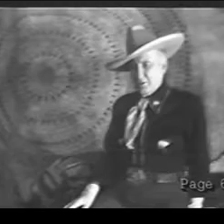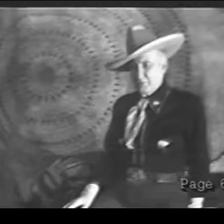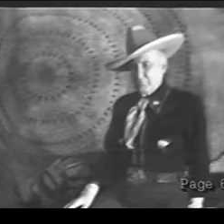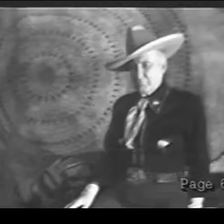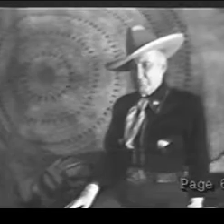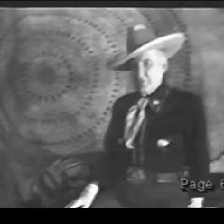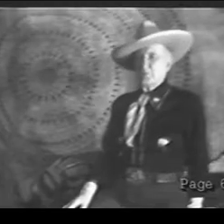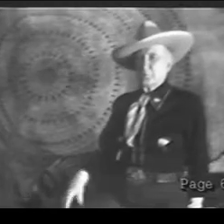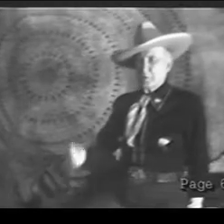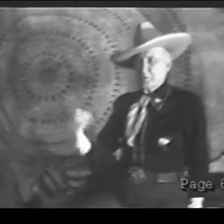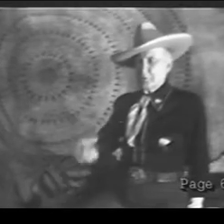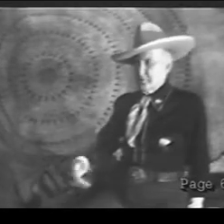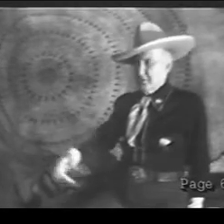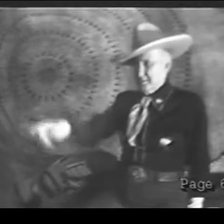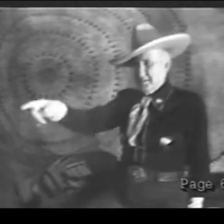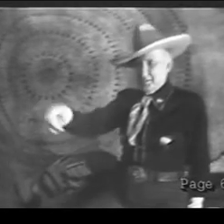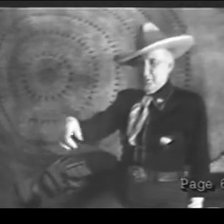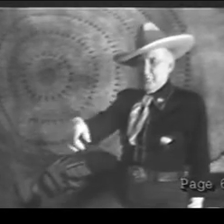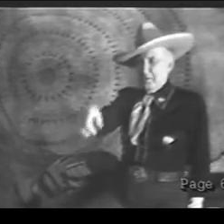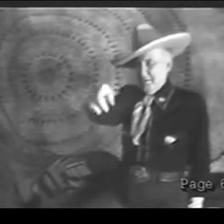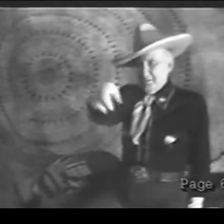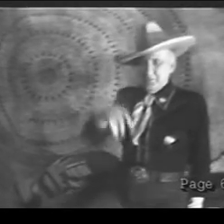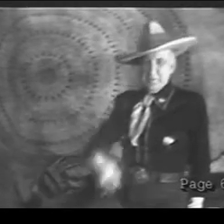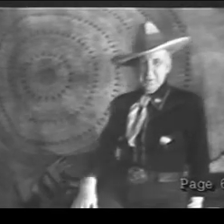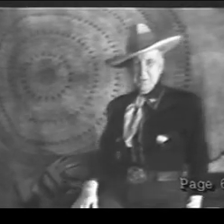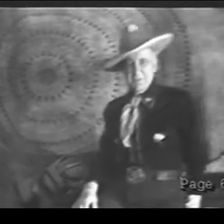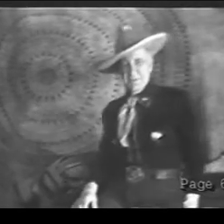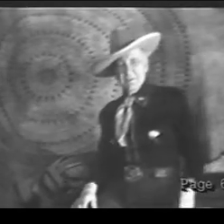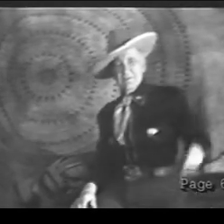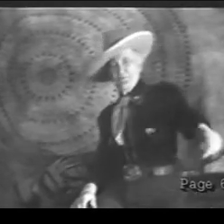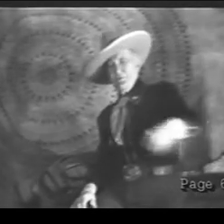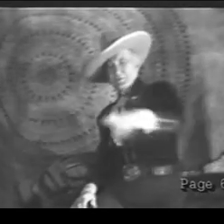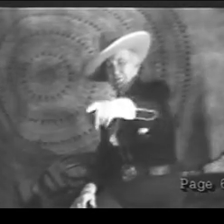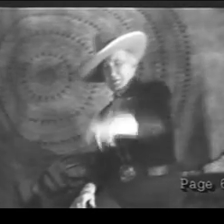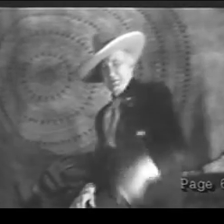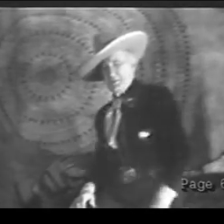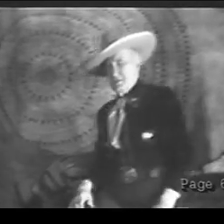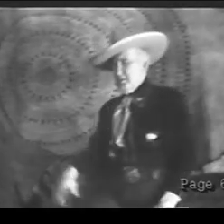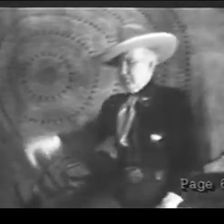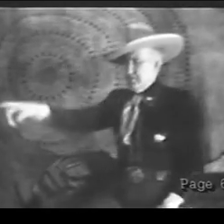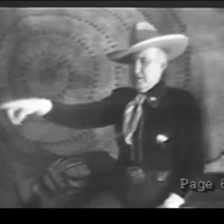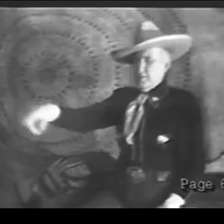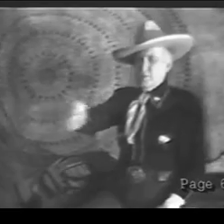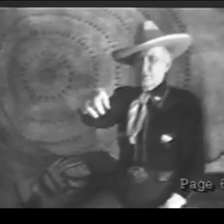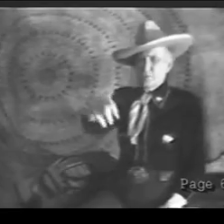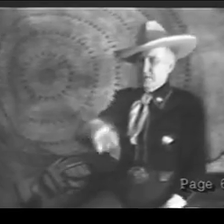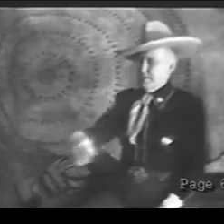well, let's see what we can do. So I said, Linda, you get in over there. Julia, you sit in beside him. Yellow Horse, you get in